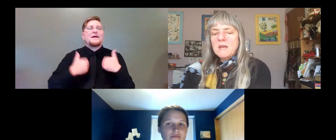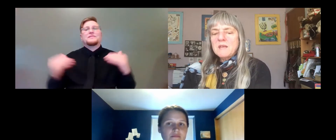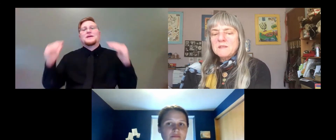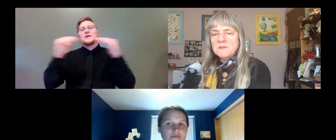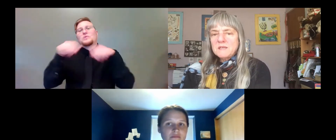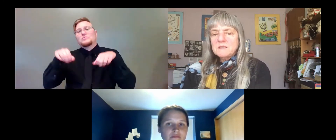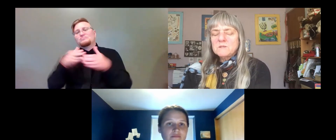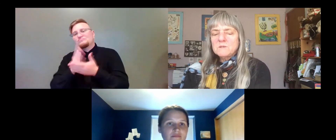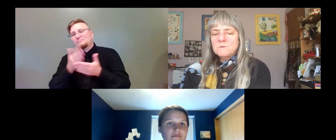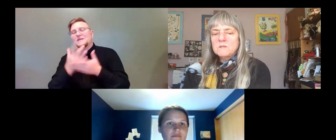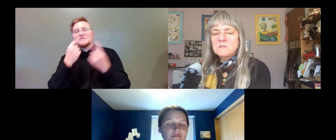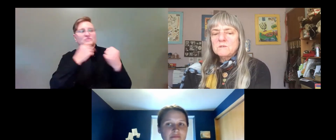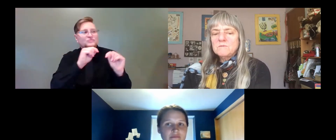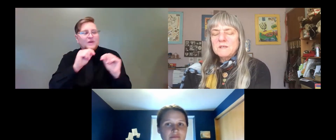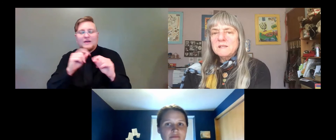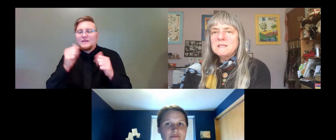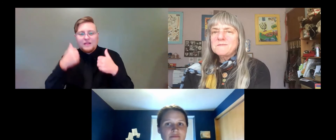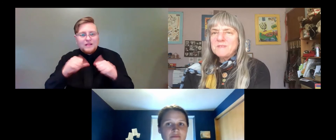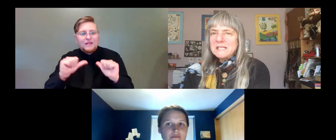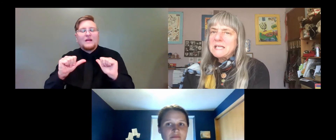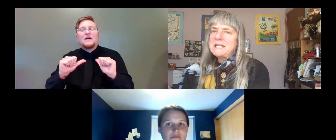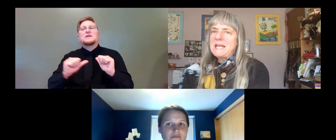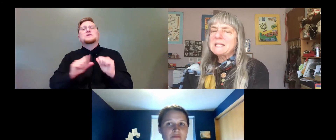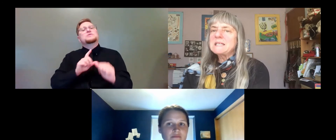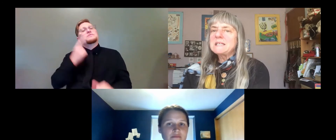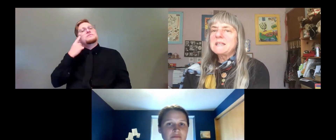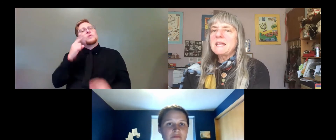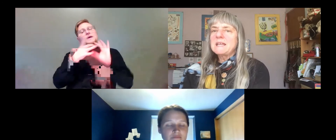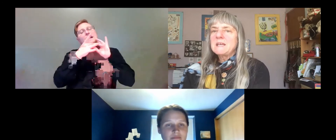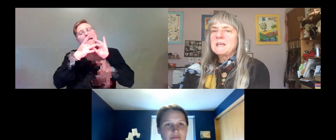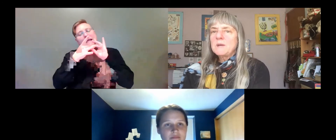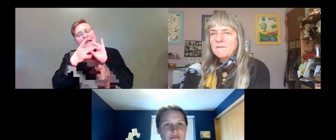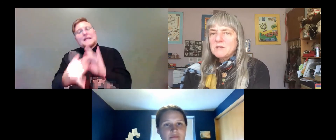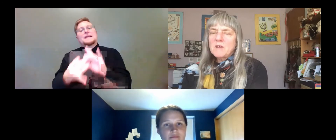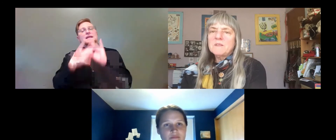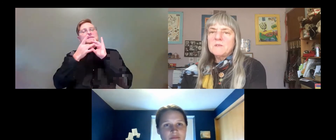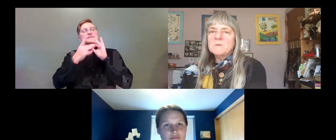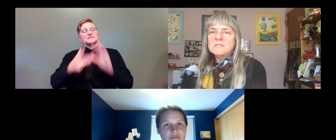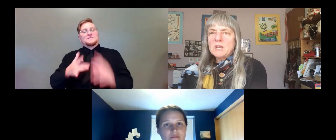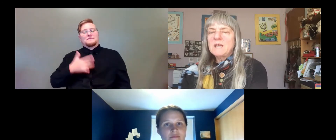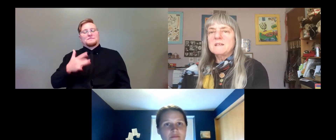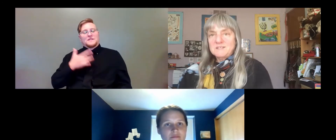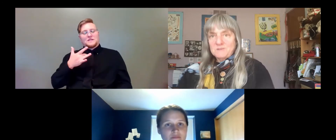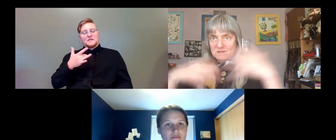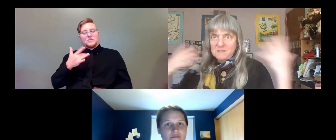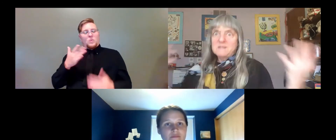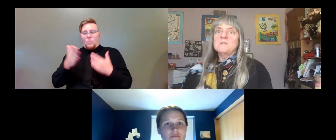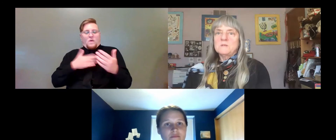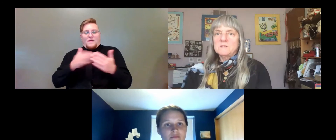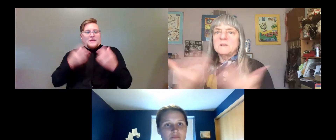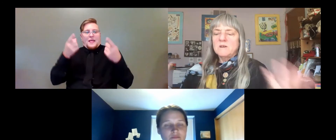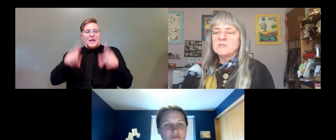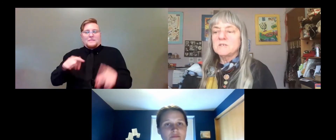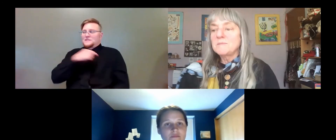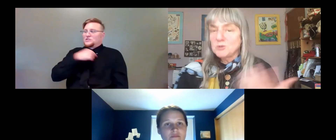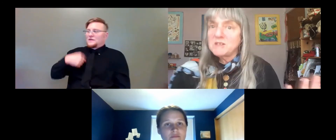So I think to really feel connected, that whatever you're going through with China is there's